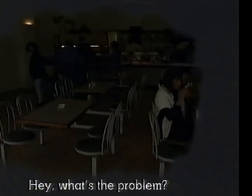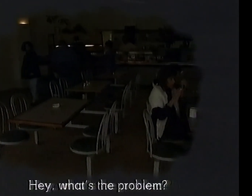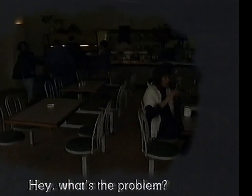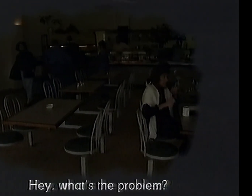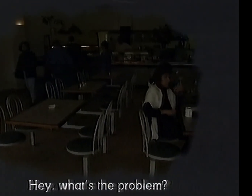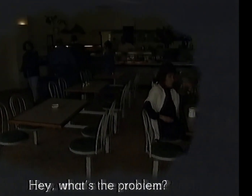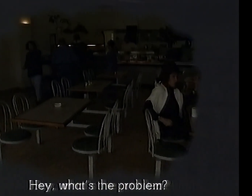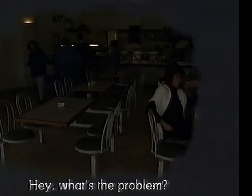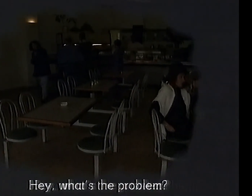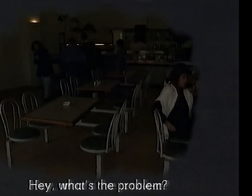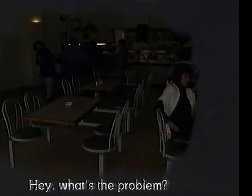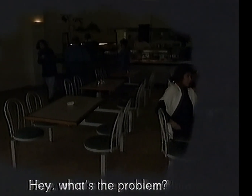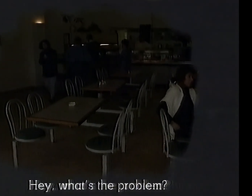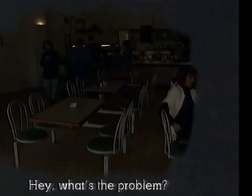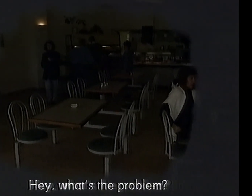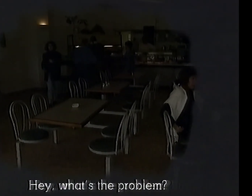Hey, what's the problem?